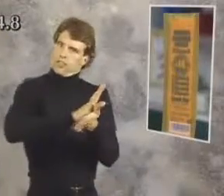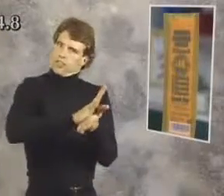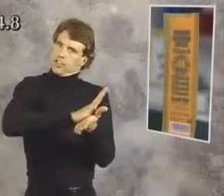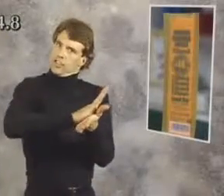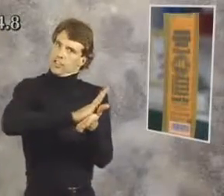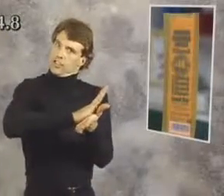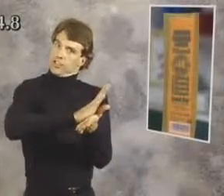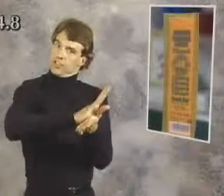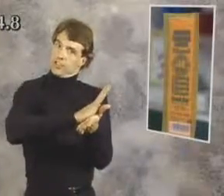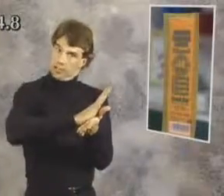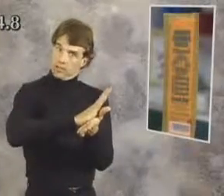Cheese.